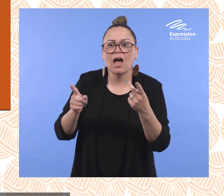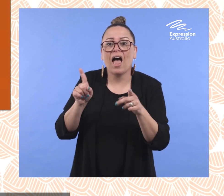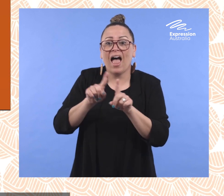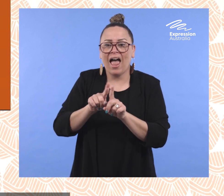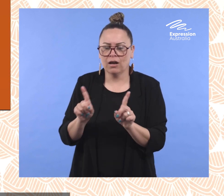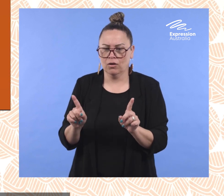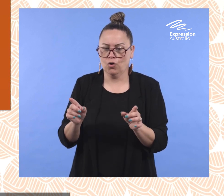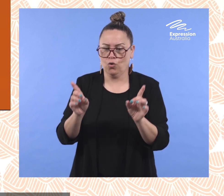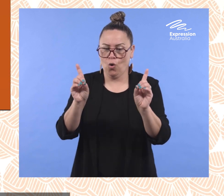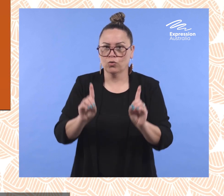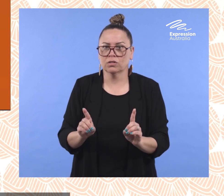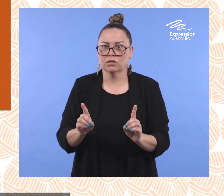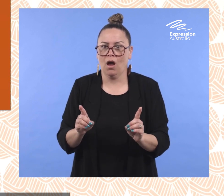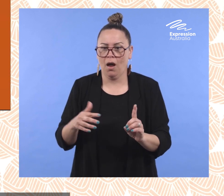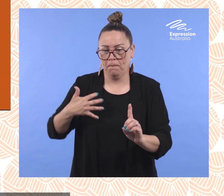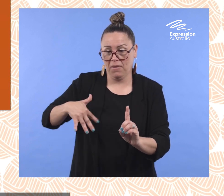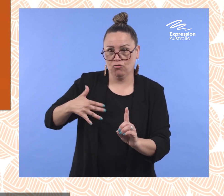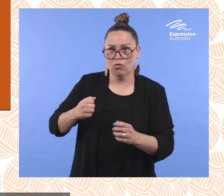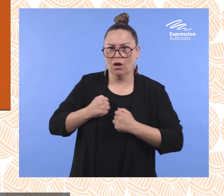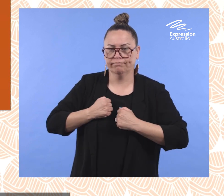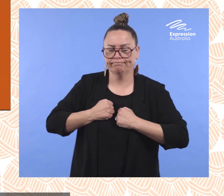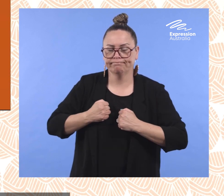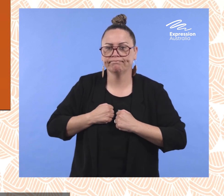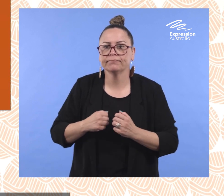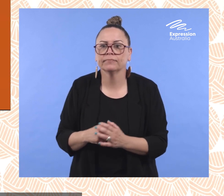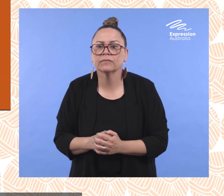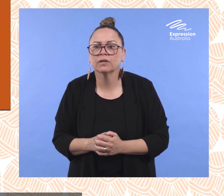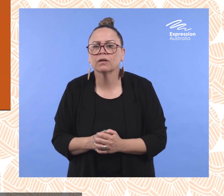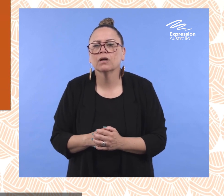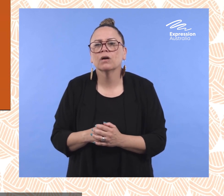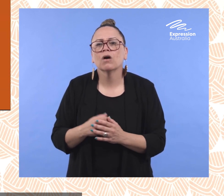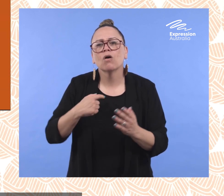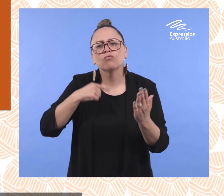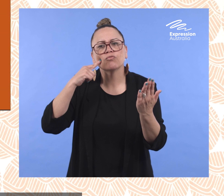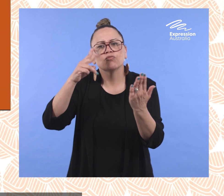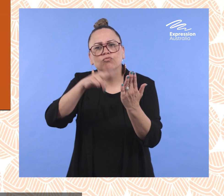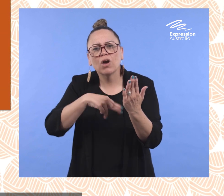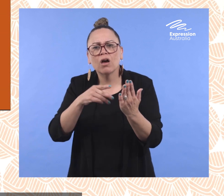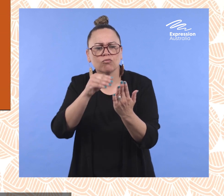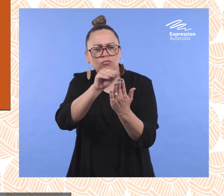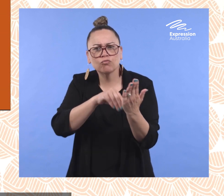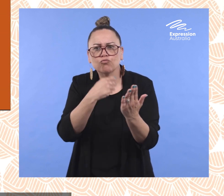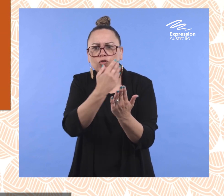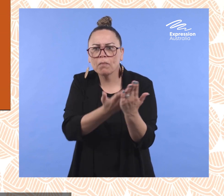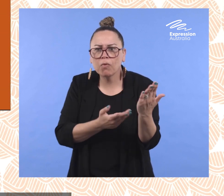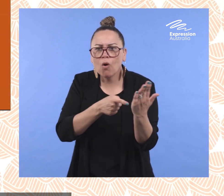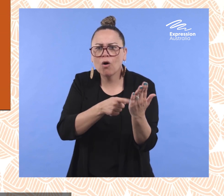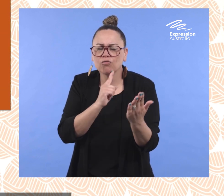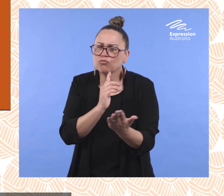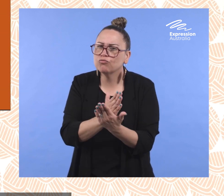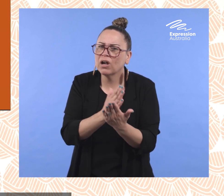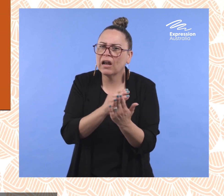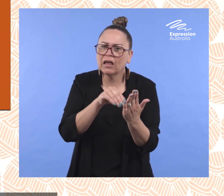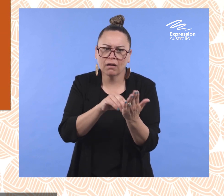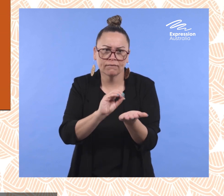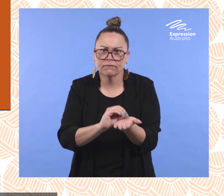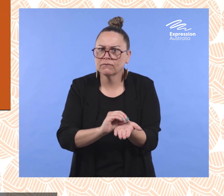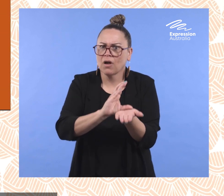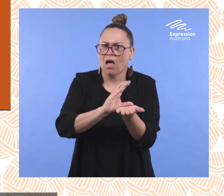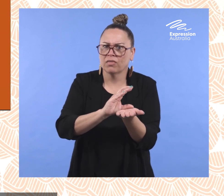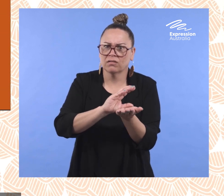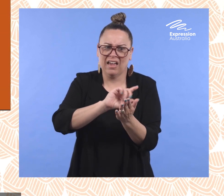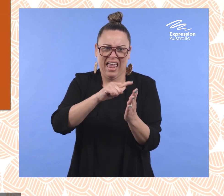in facilitation and co-design. From what I've seen from reading that report, Aunty Munya, it's a